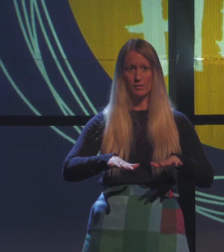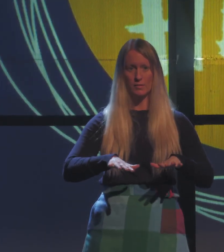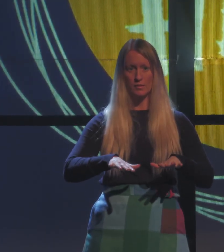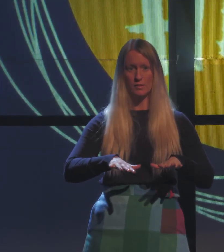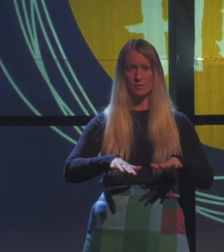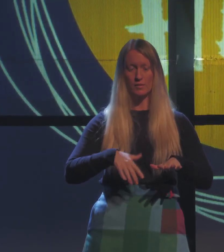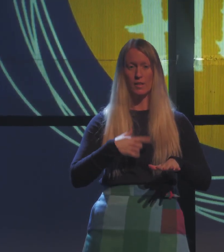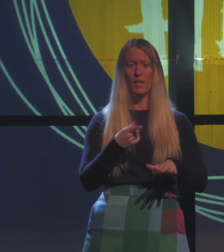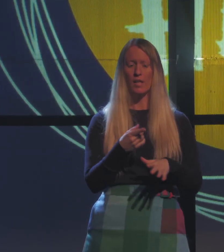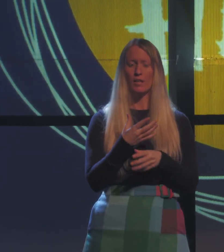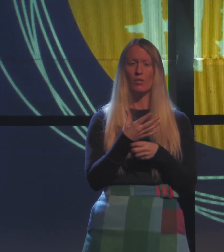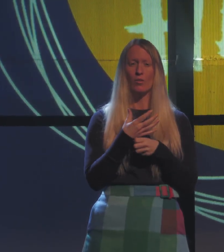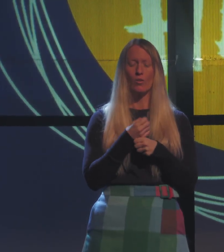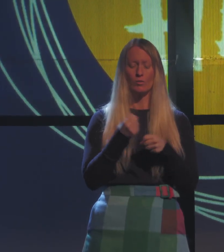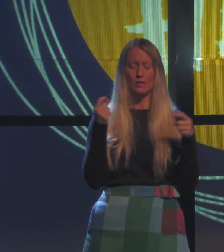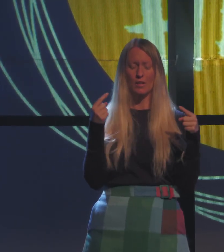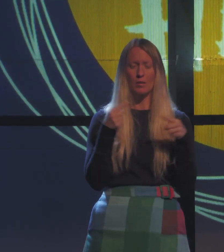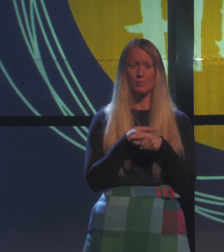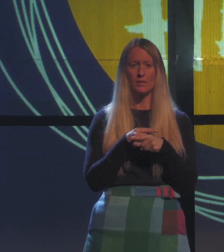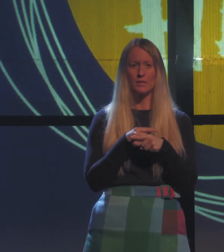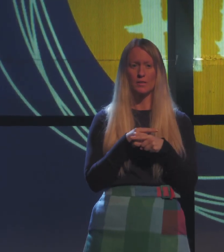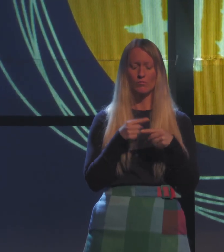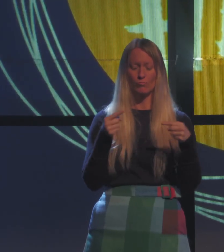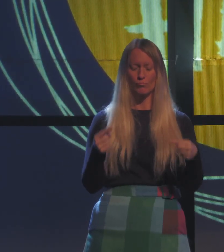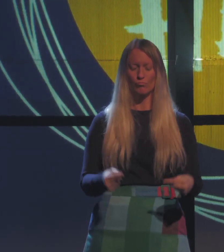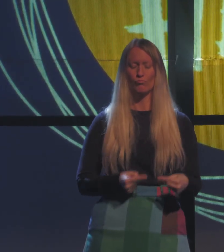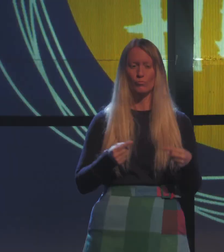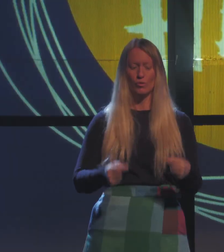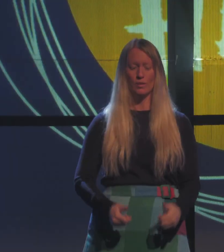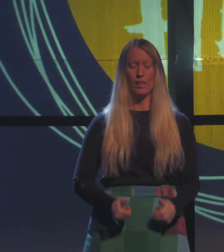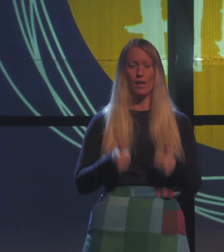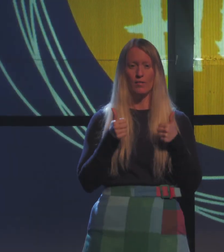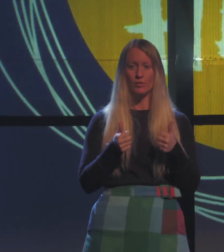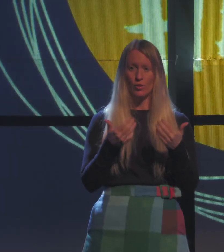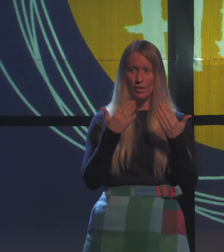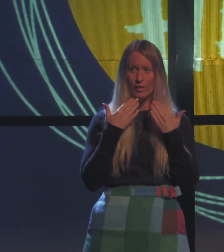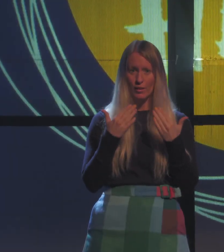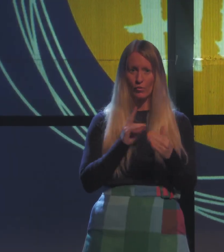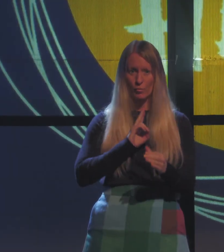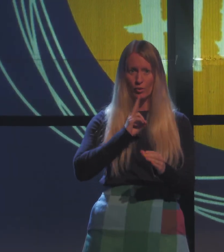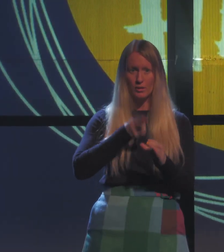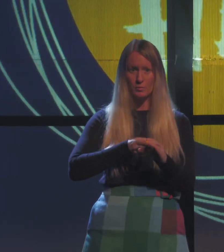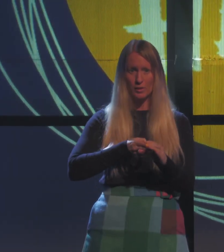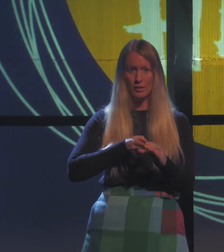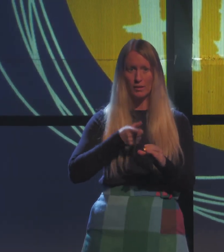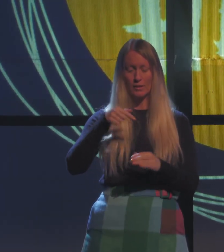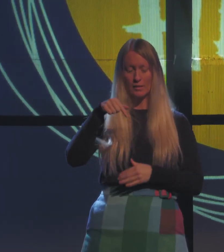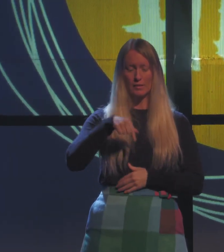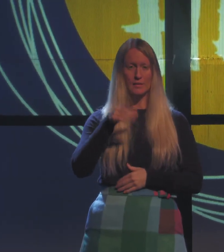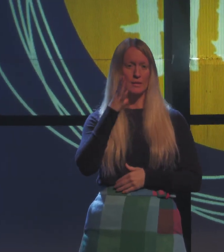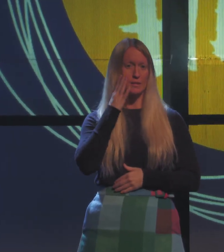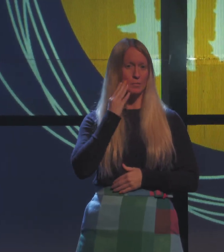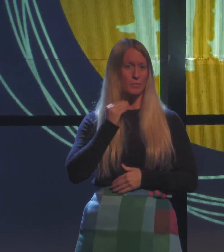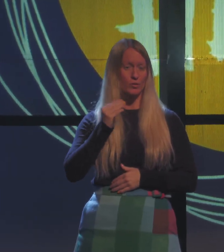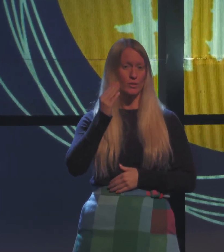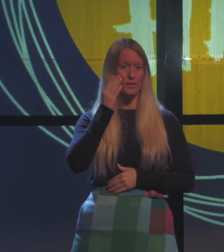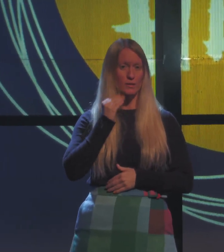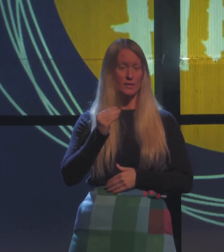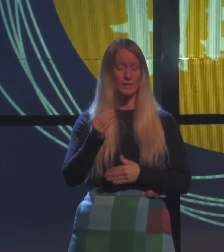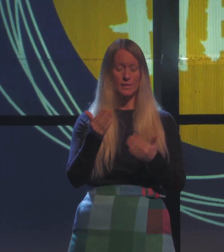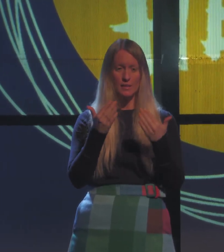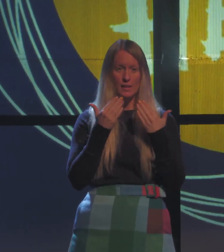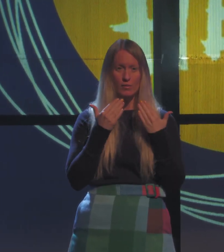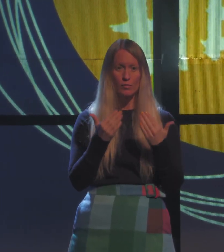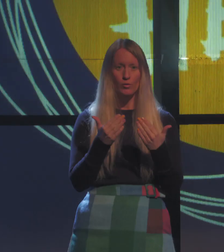they hold the complexity of life. So thank you for participating in this experience. Thank you for